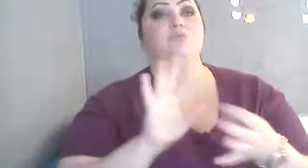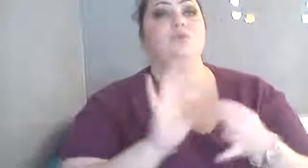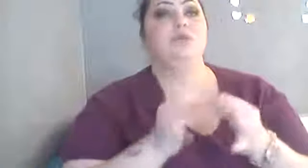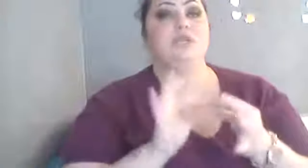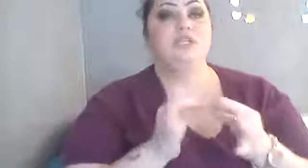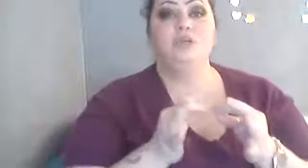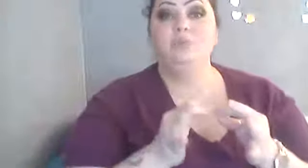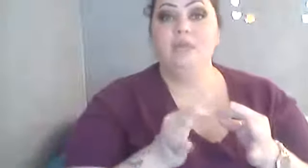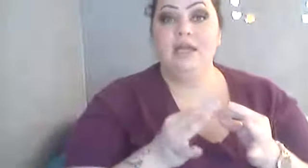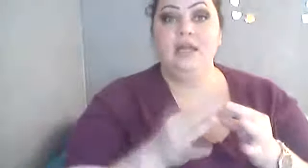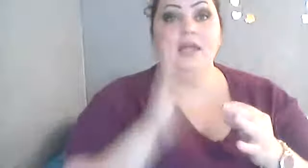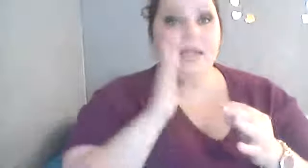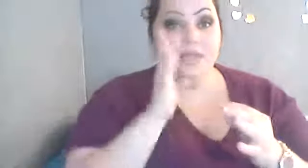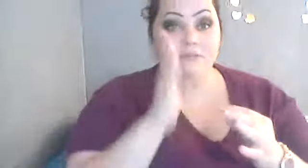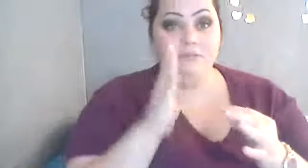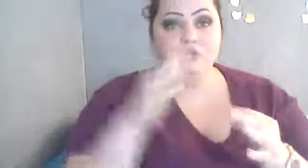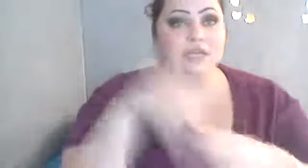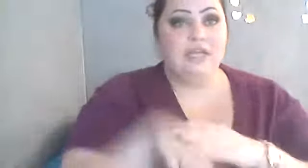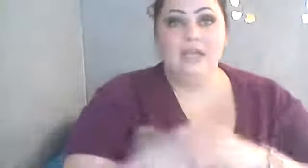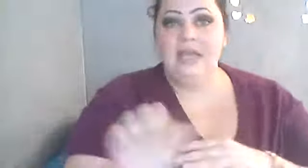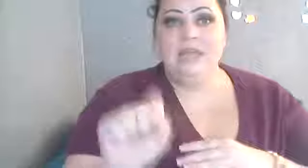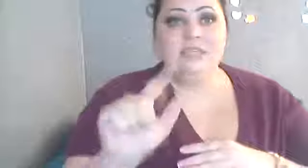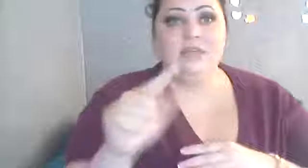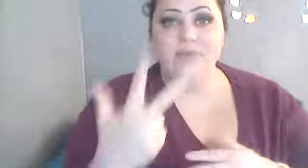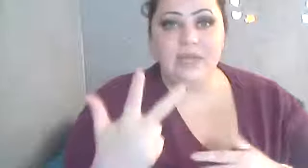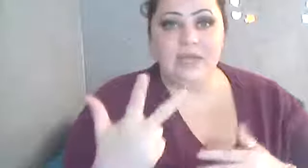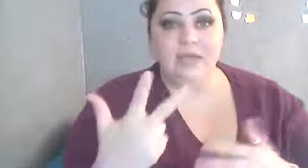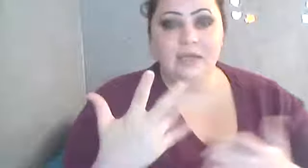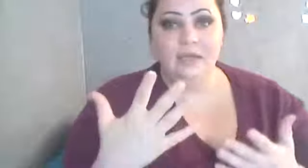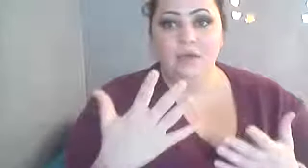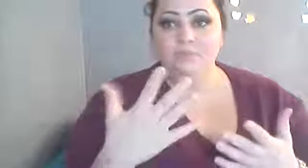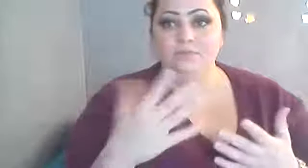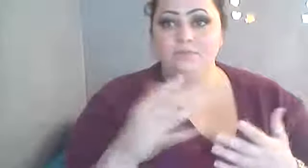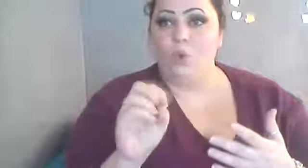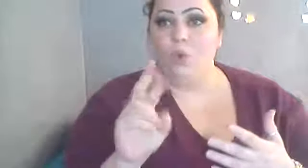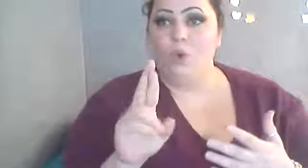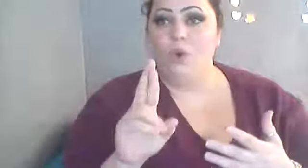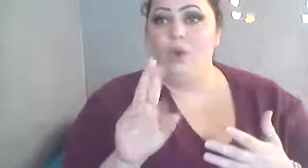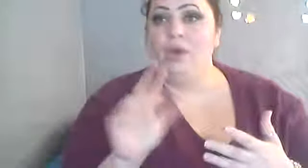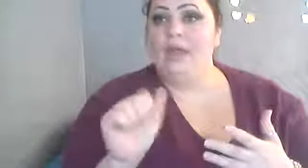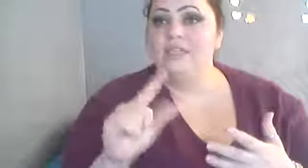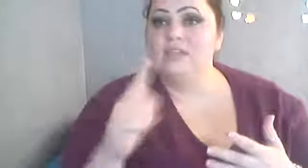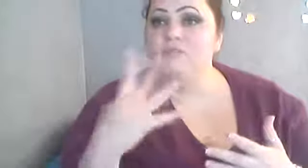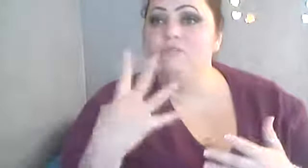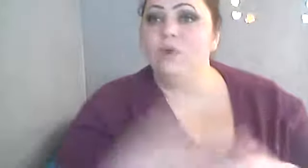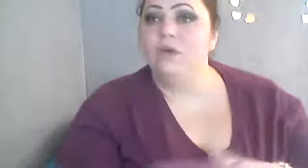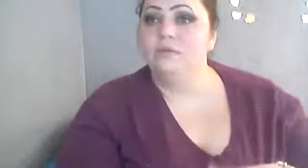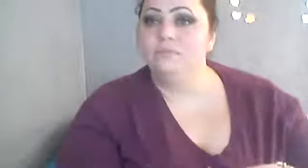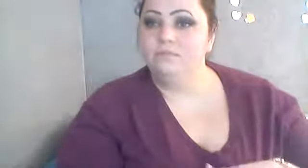will interpret it in the future in ASL 3 or ASL 4.